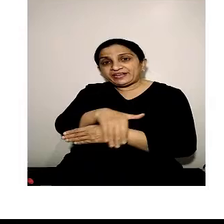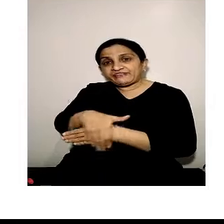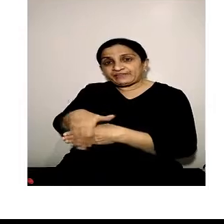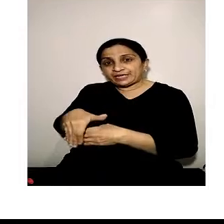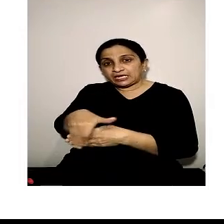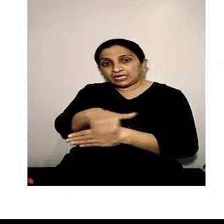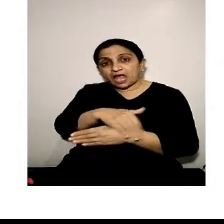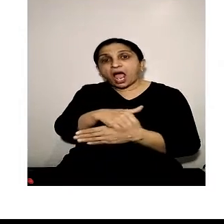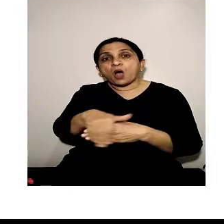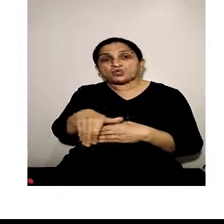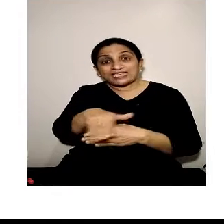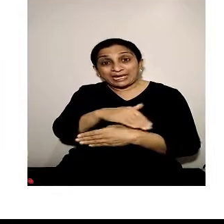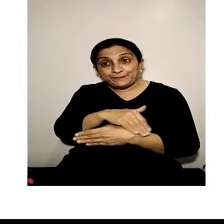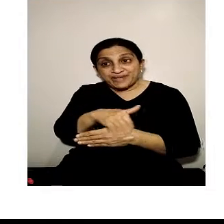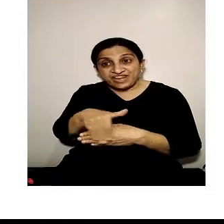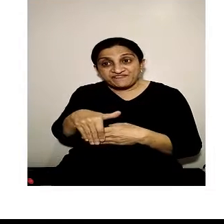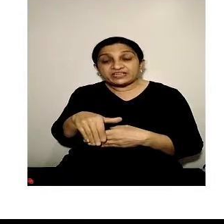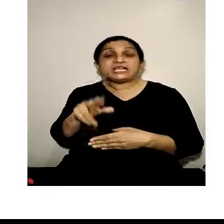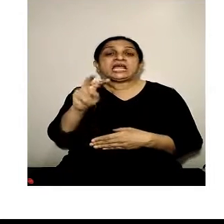the peripheral